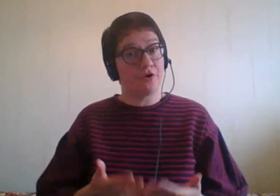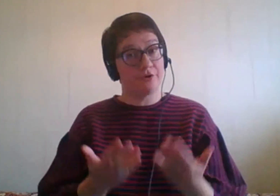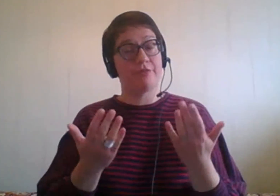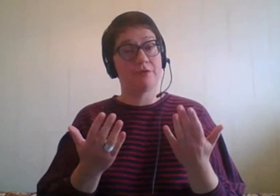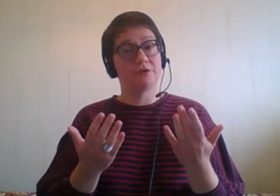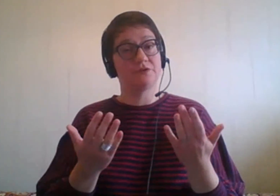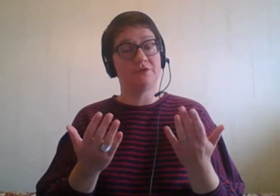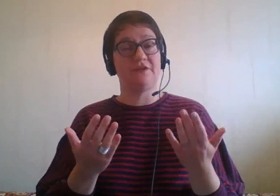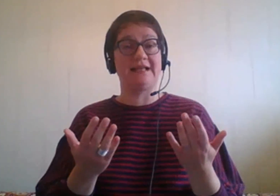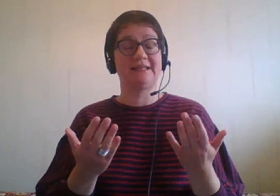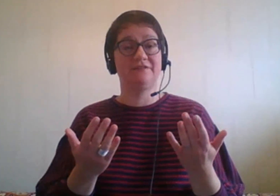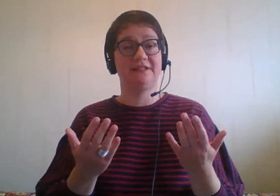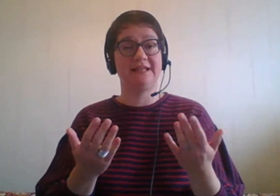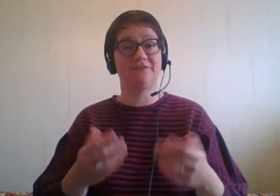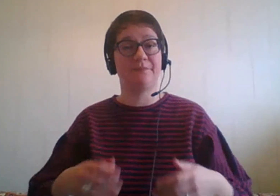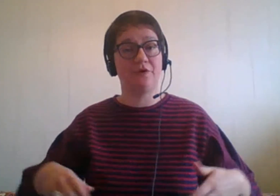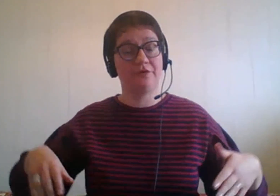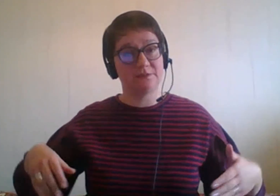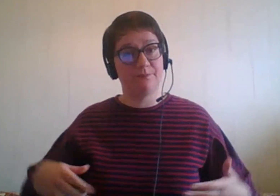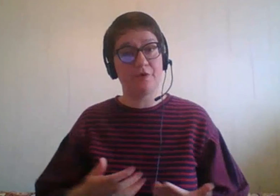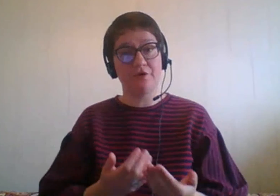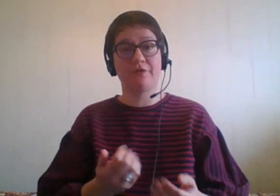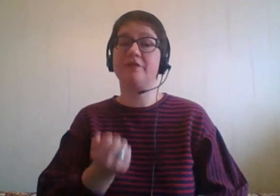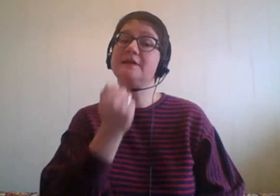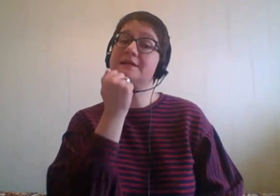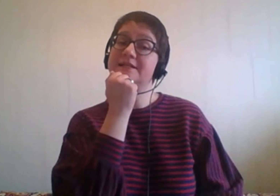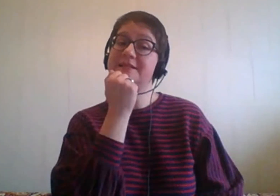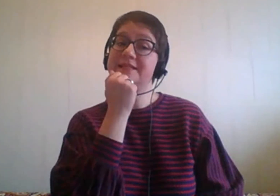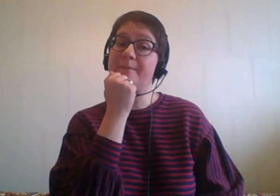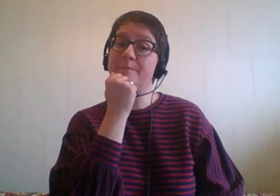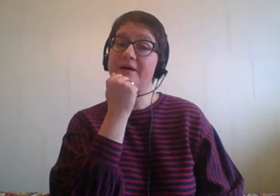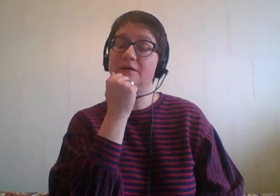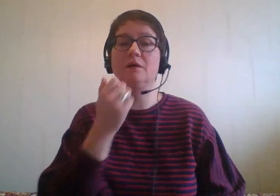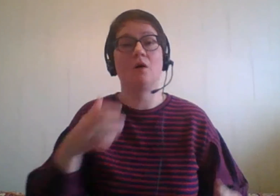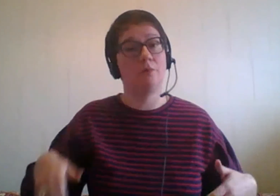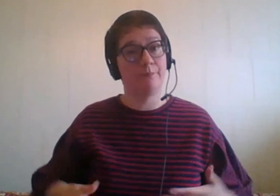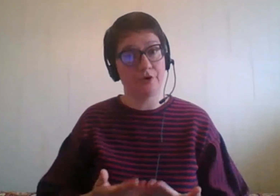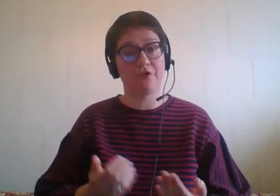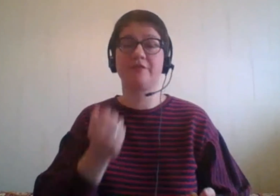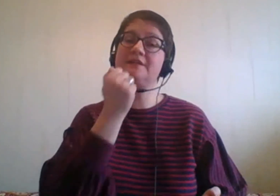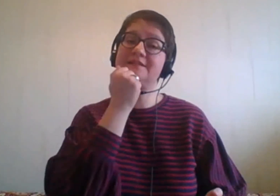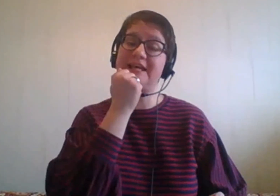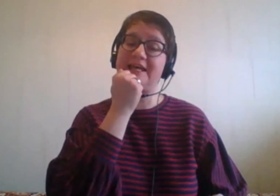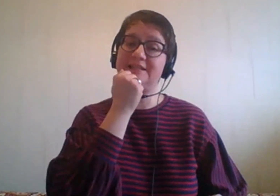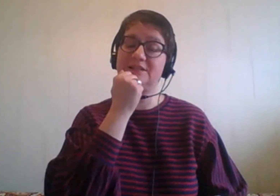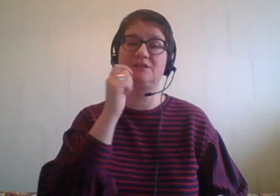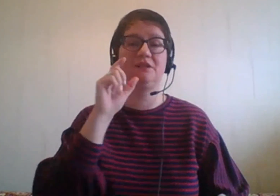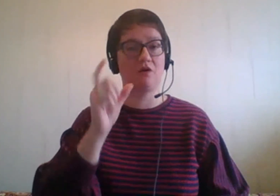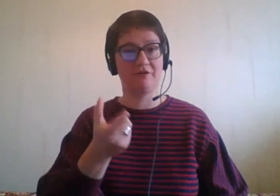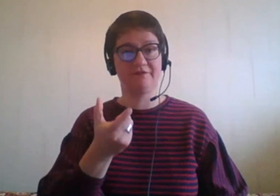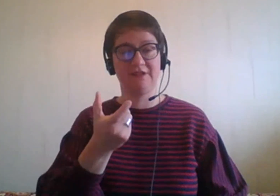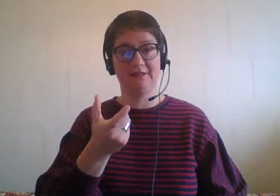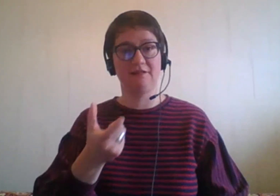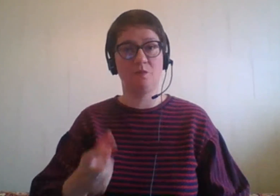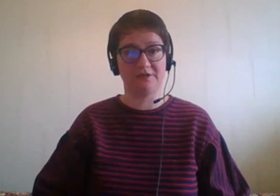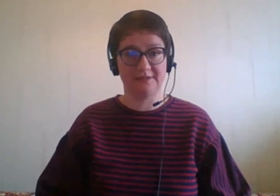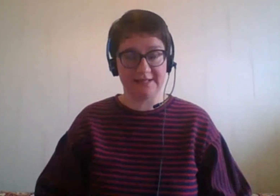birth. So if you're asking for the date of birth, is birth number or birth date. So the order of the words is